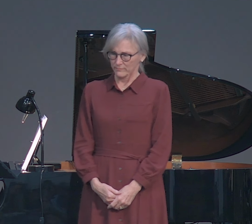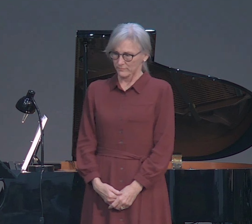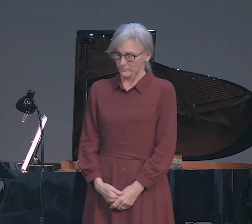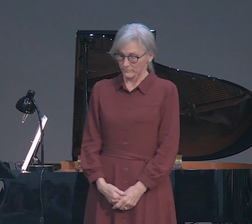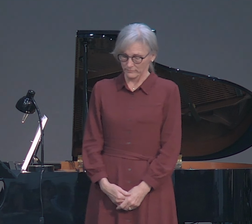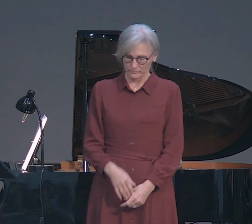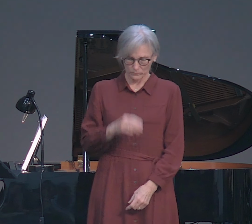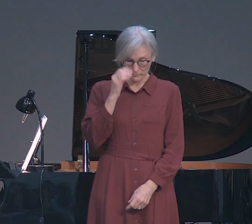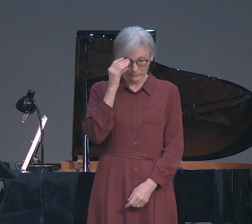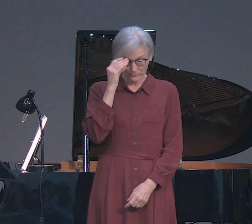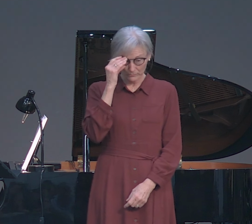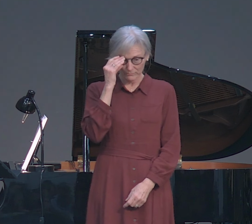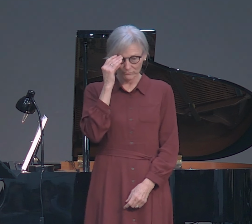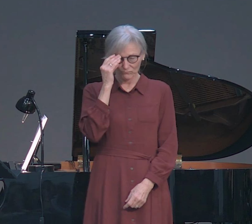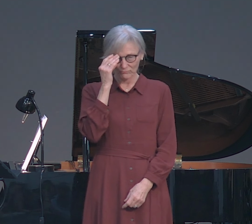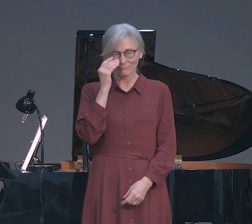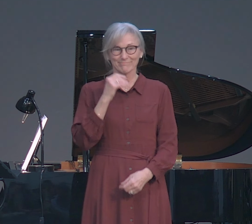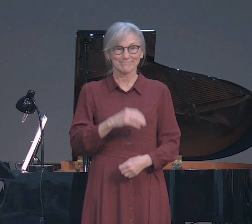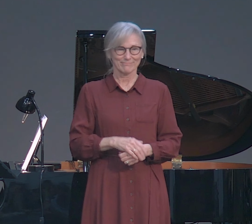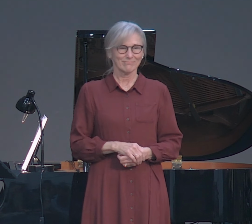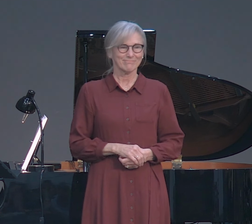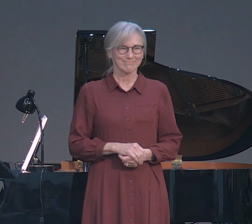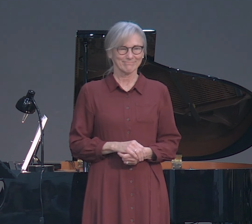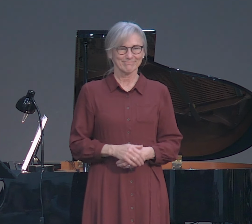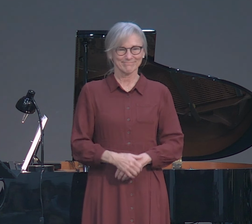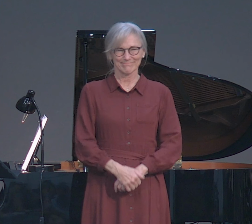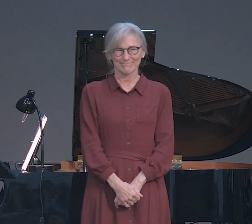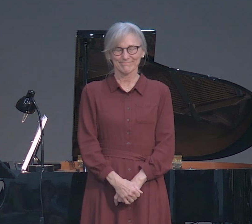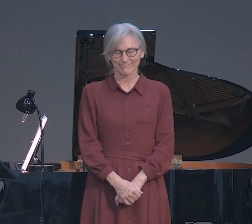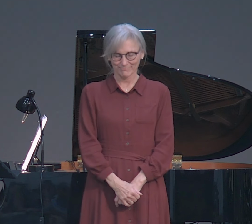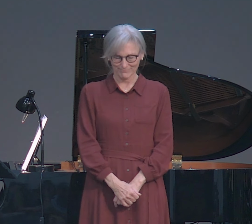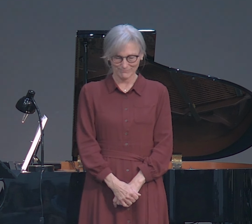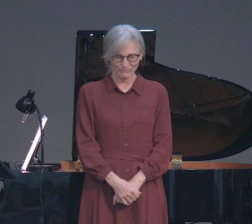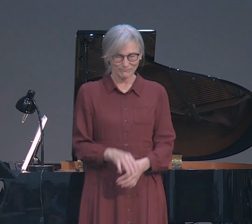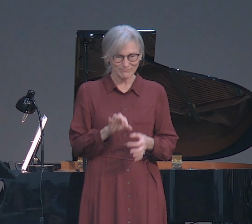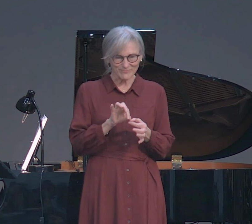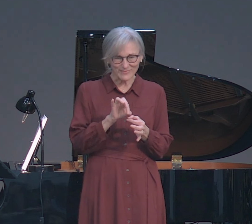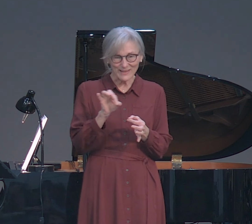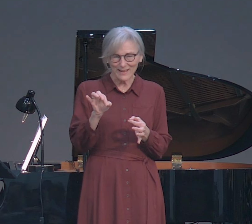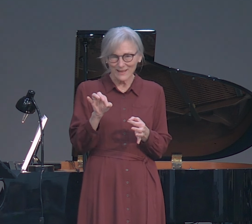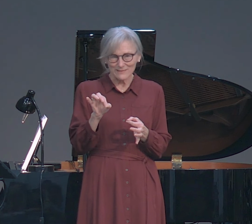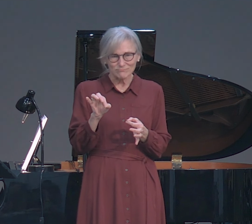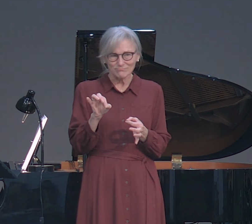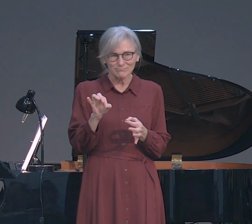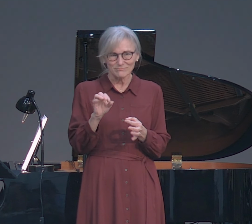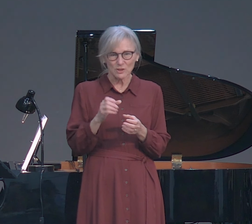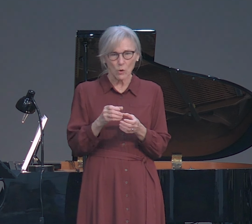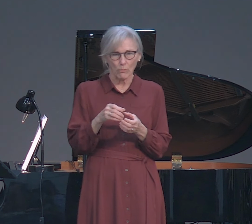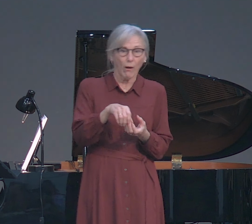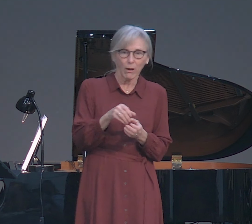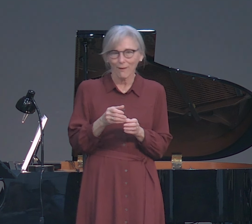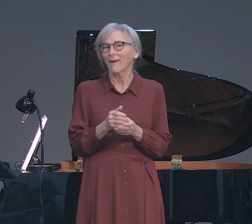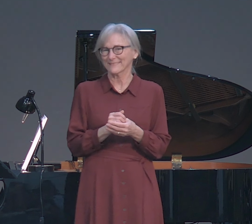Open up and take out the cracker and open up the juice. Just try not to spill it for the next 2 minutes